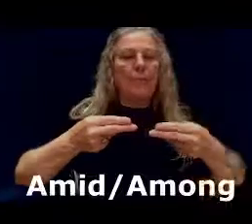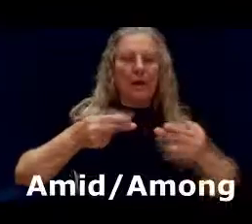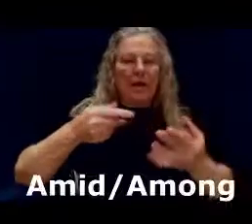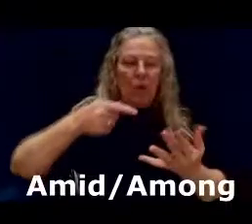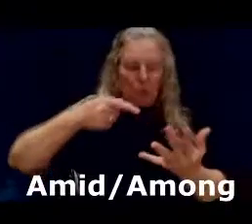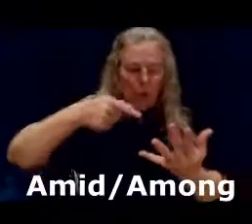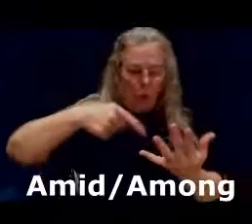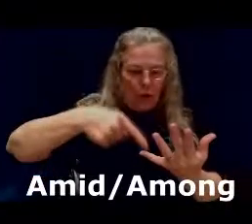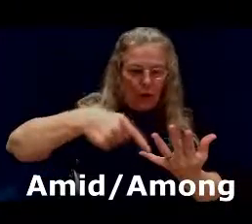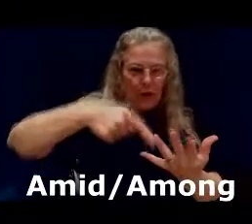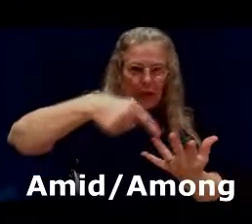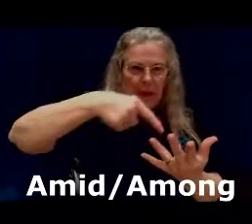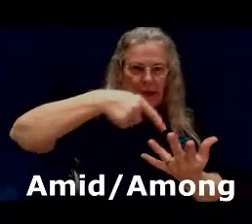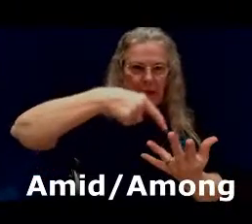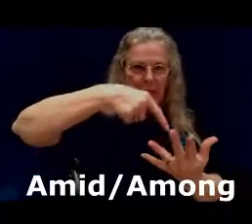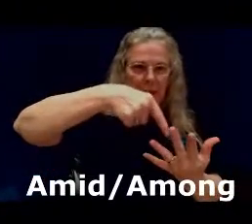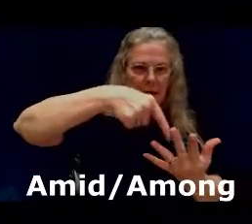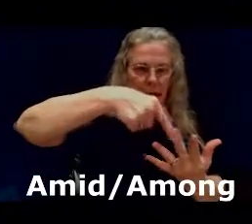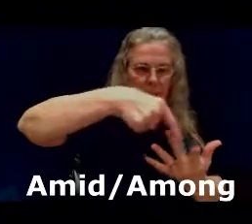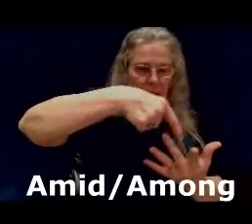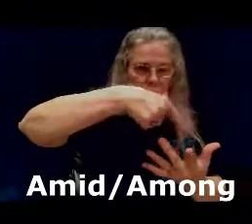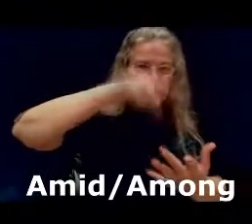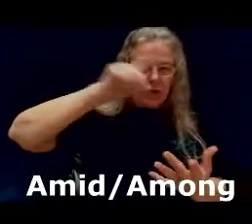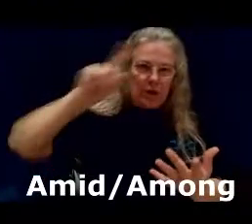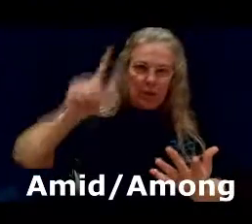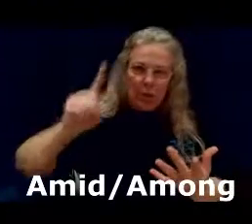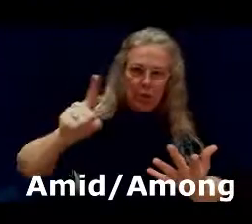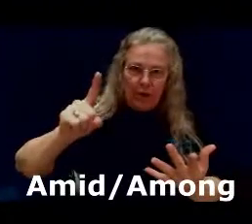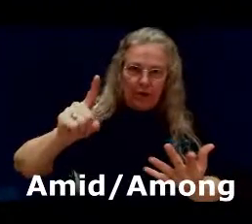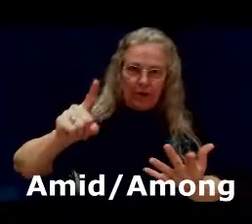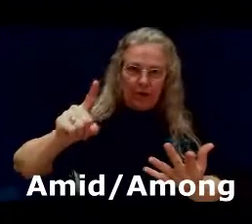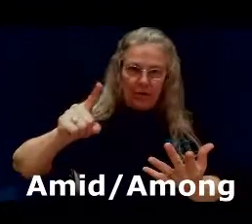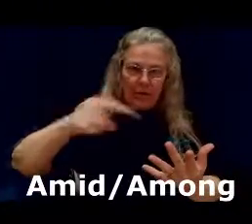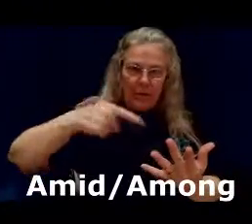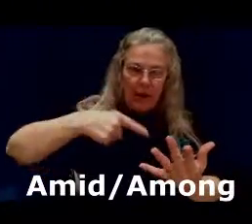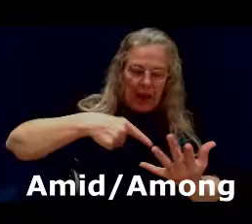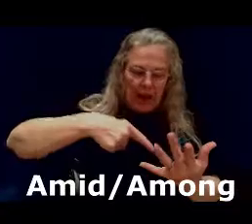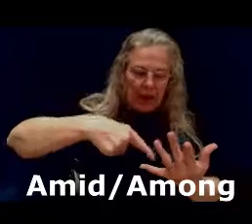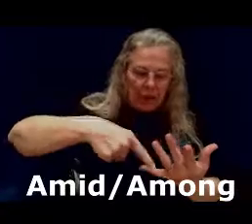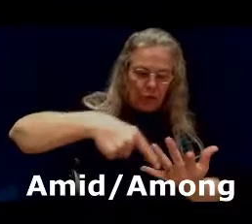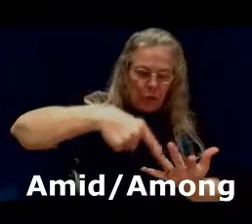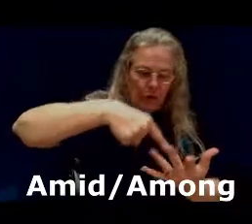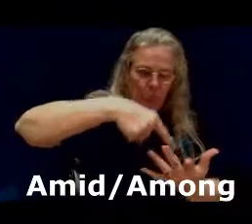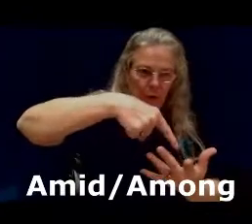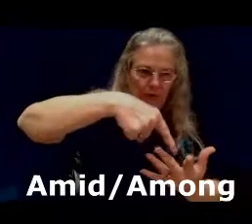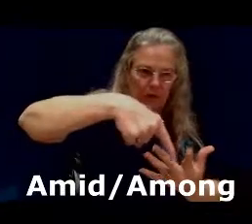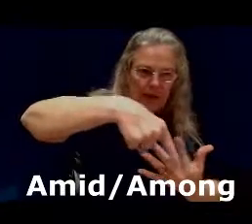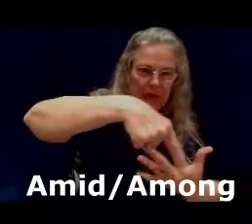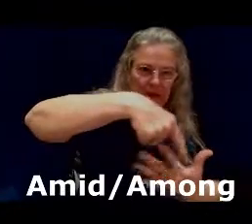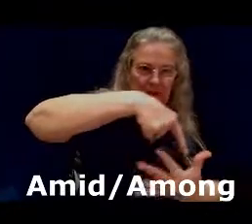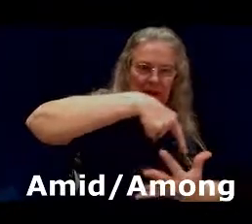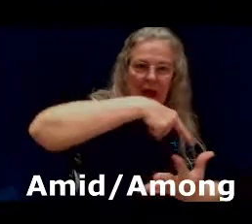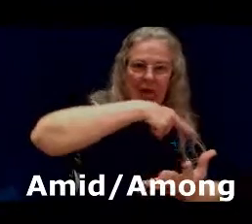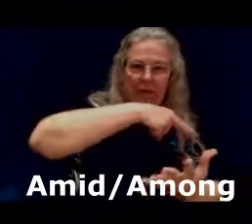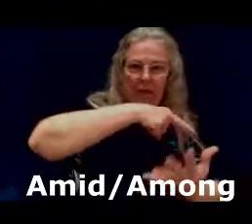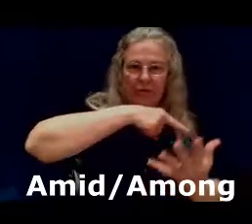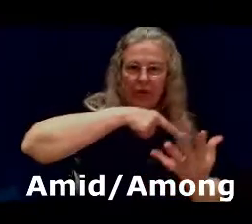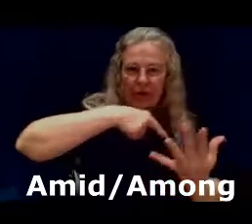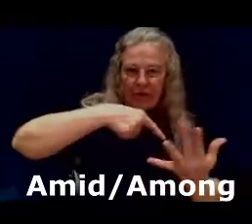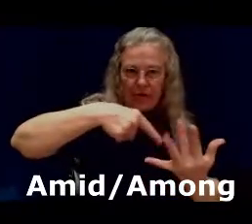Amid, or in amongst. You take your pointer finger and you're going weaving in and out of your other